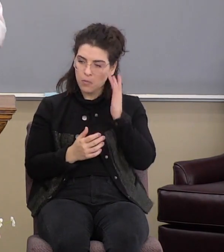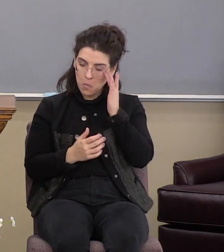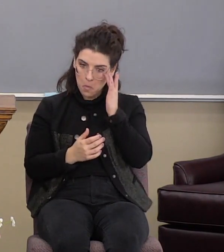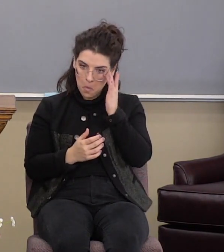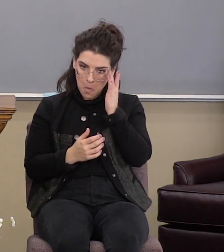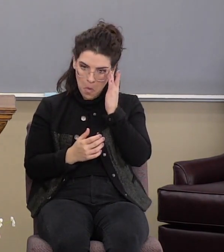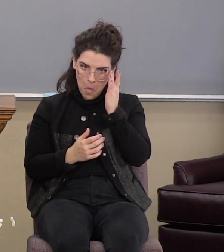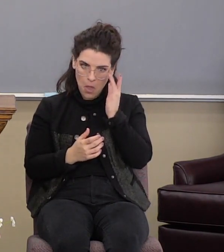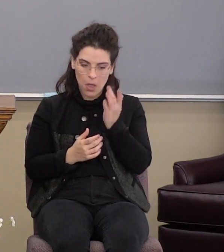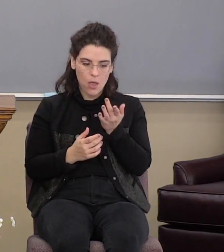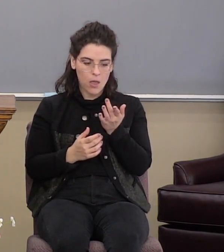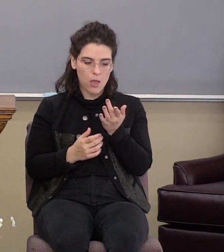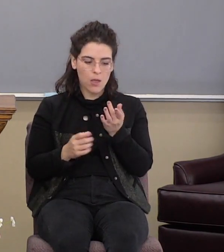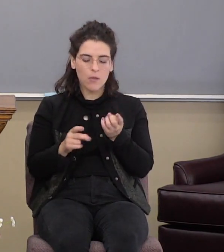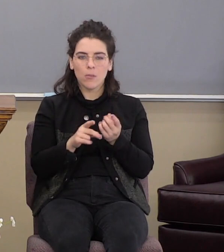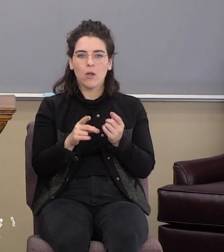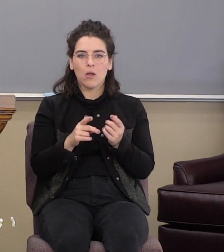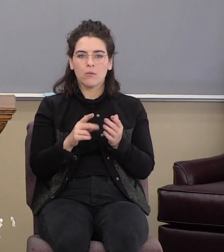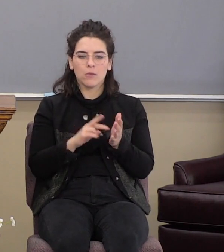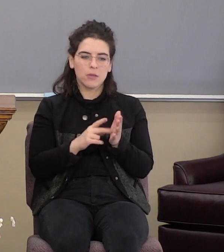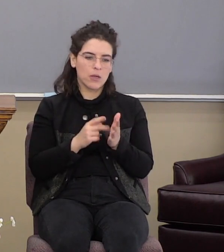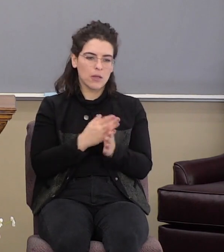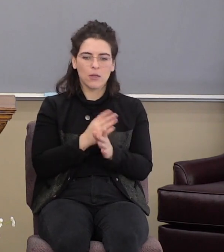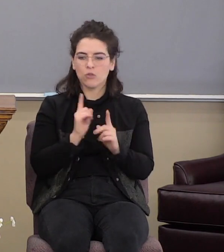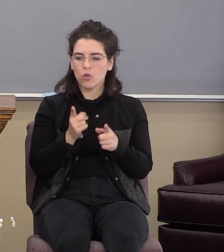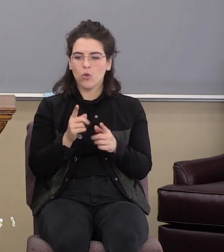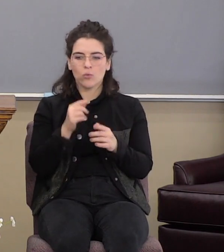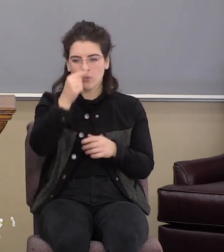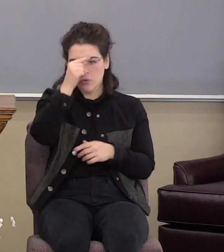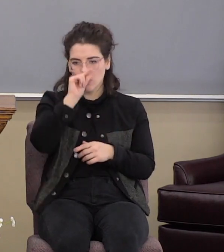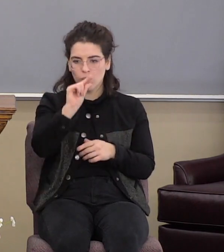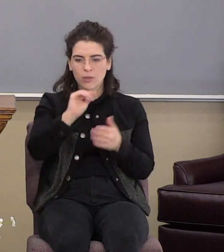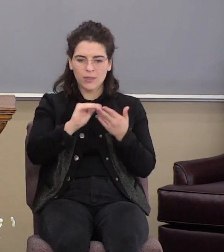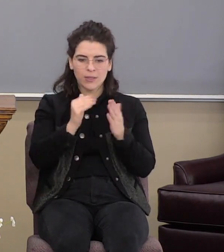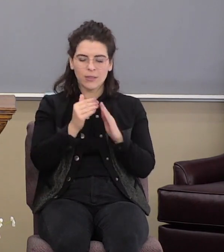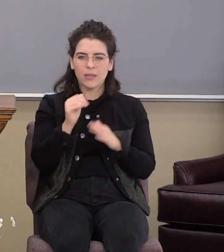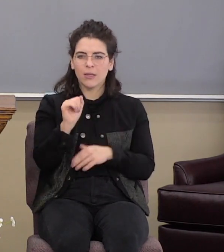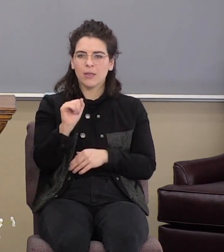Paul, in the context, he goes to Athens, right?